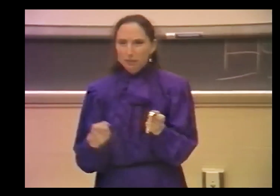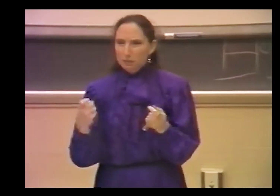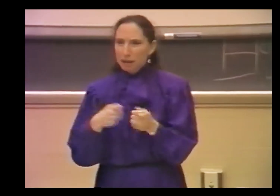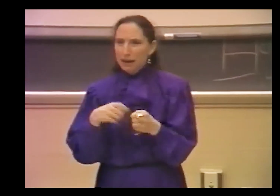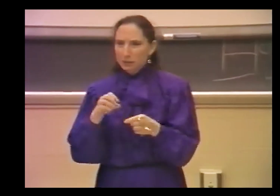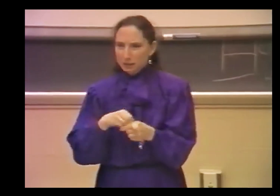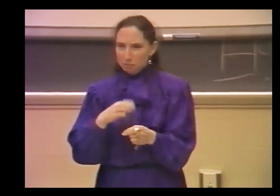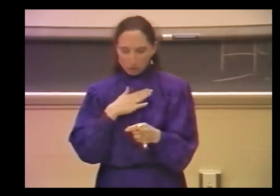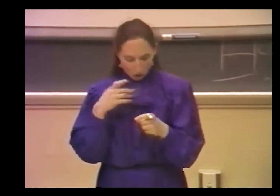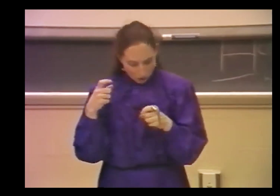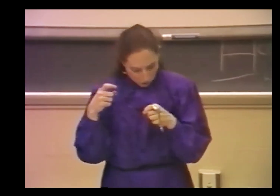the battery in my watch.